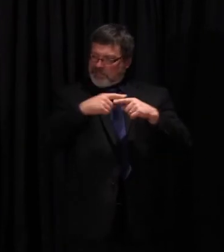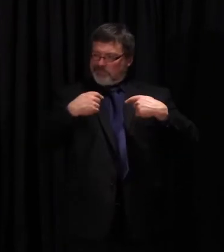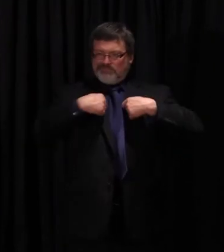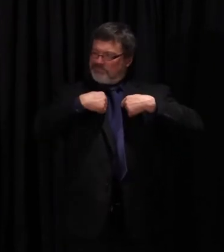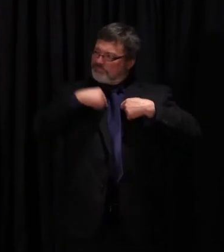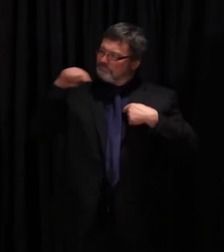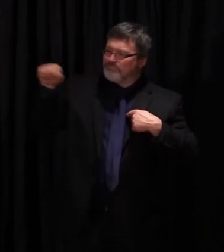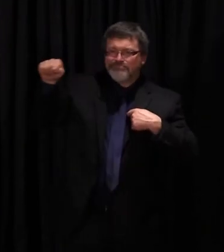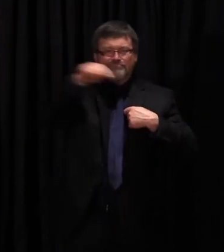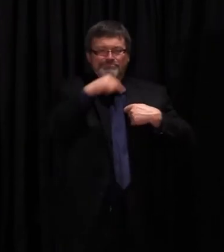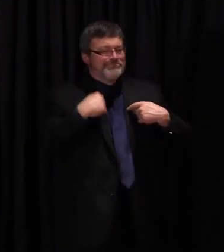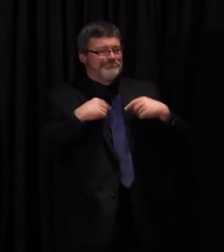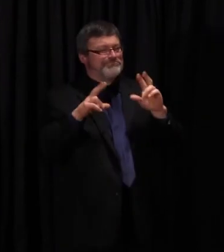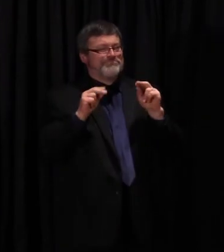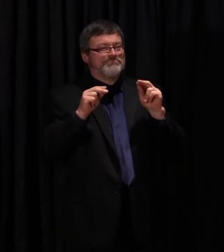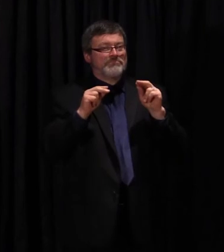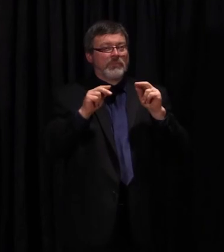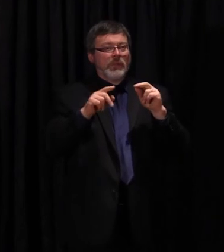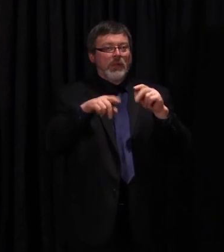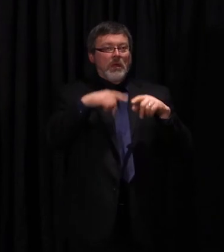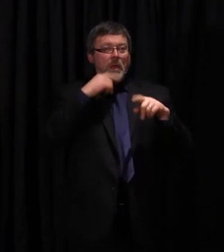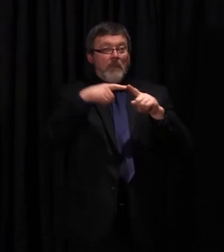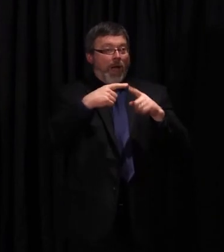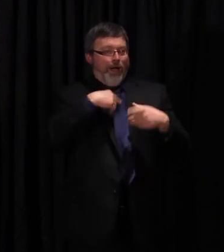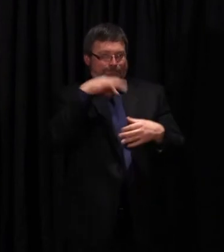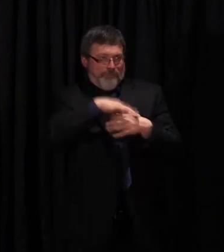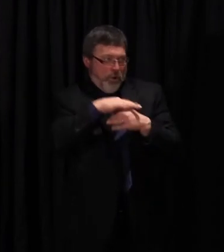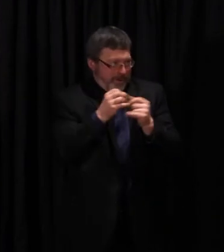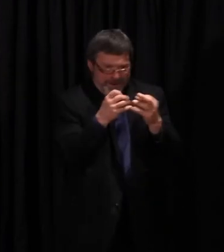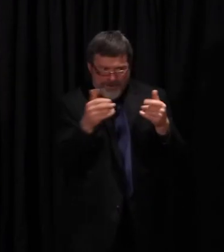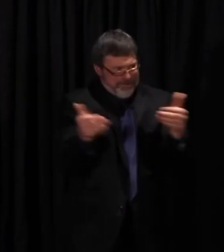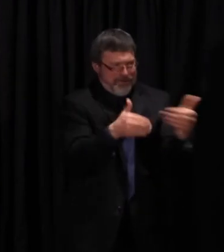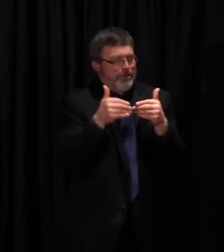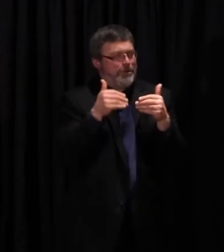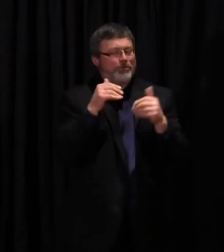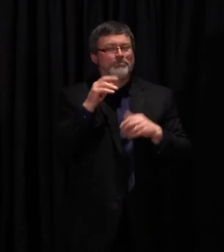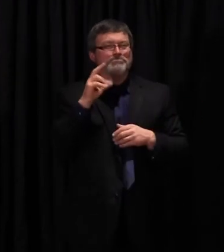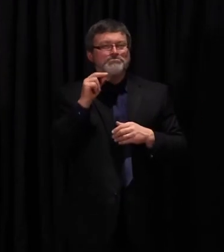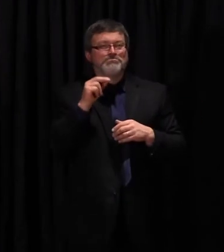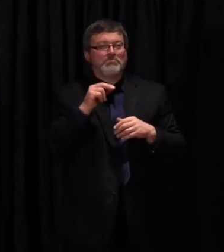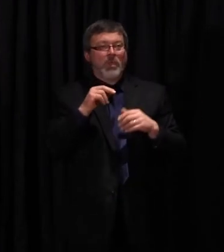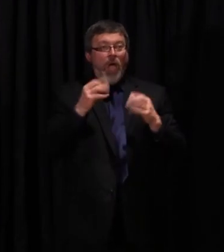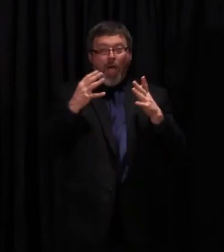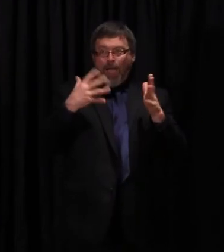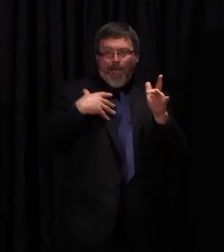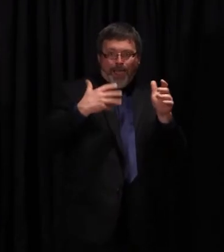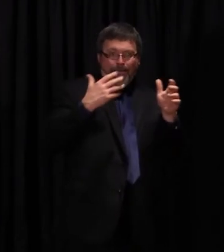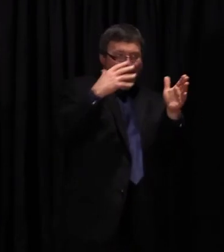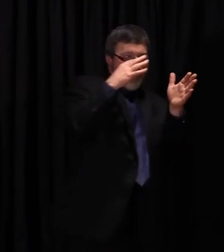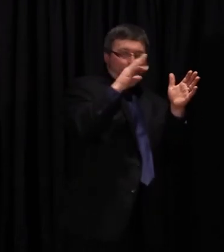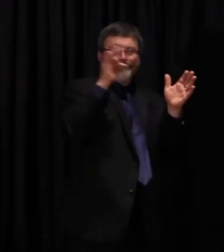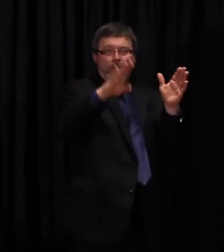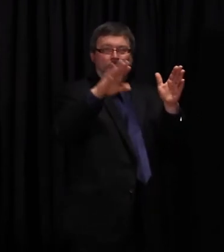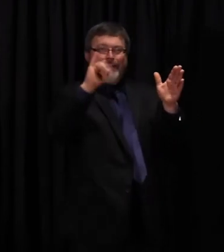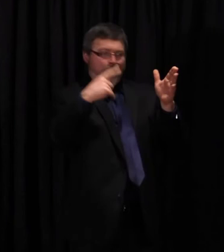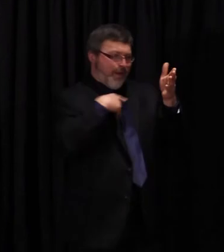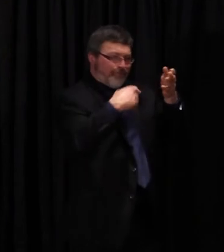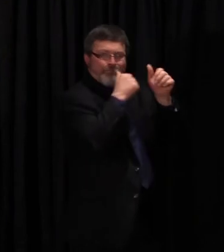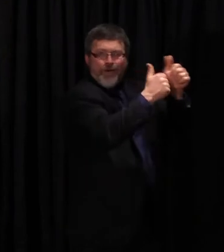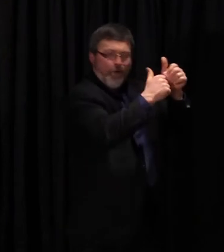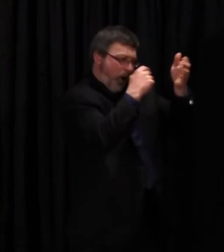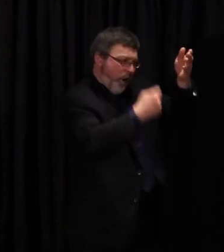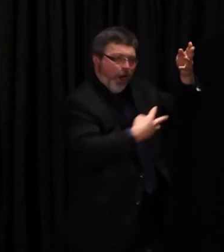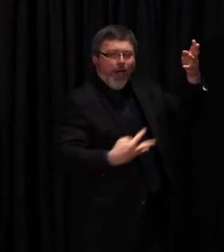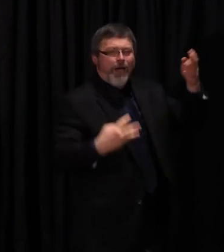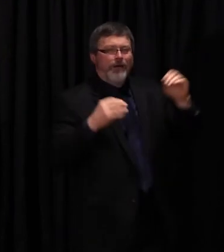It's not about how many votes we get, how many followers and likes we have on social media, or how many times our